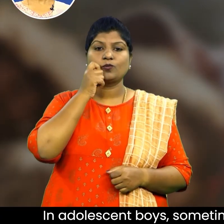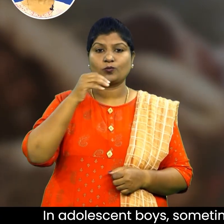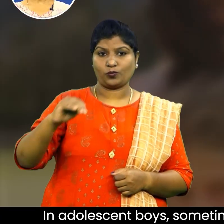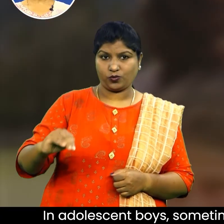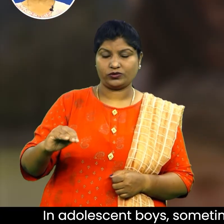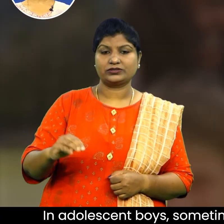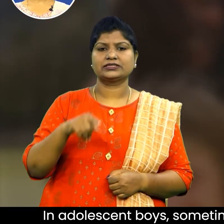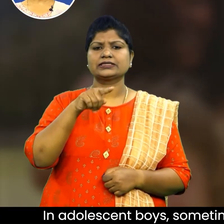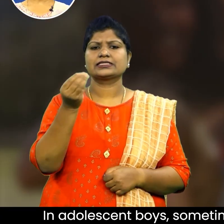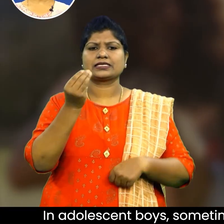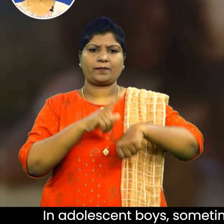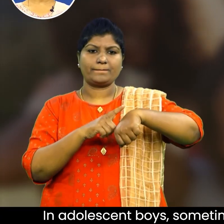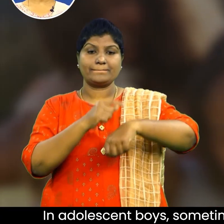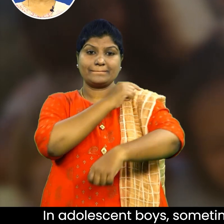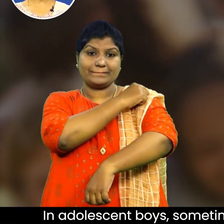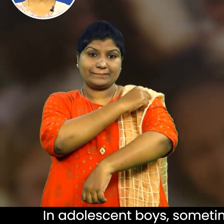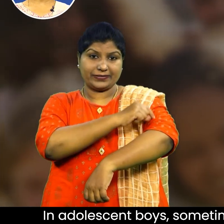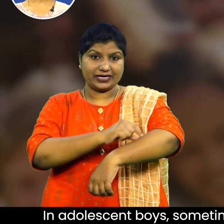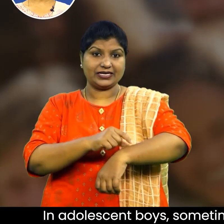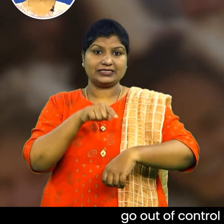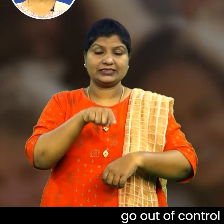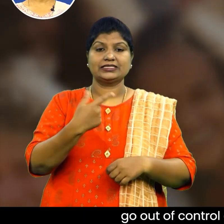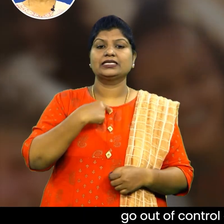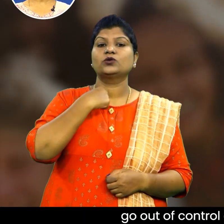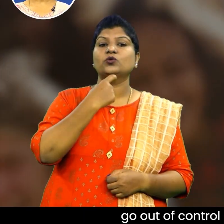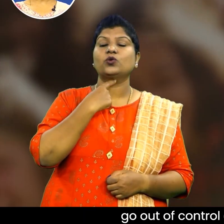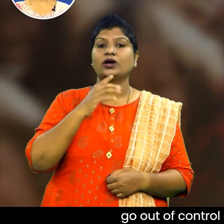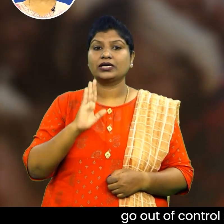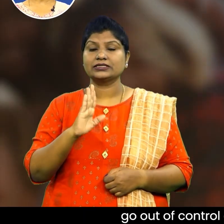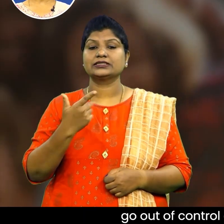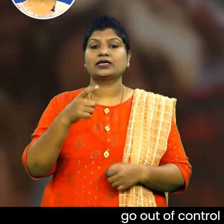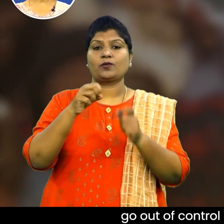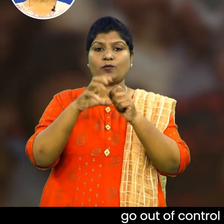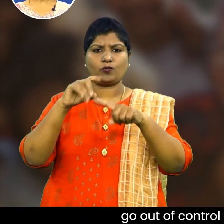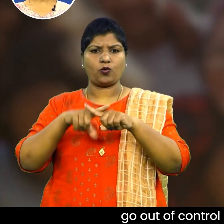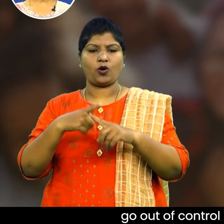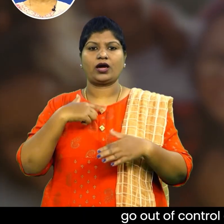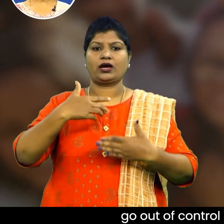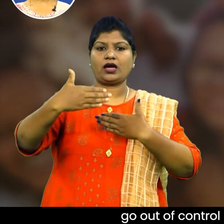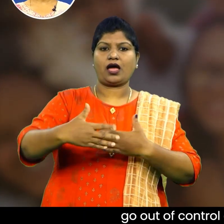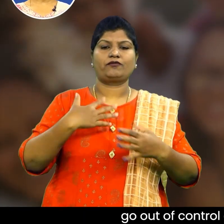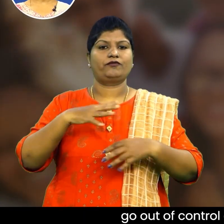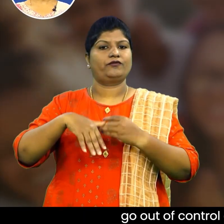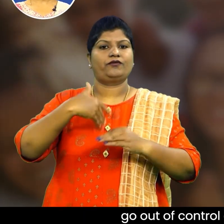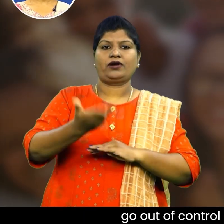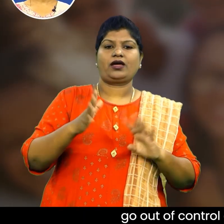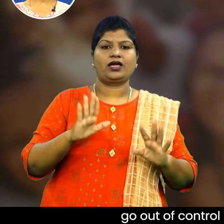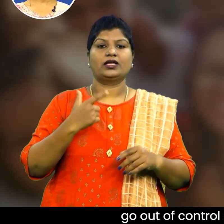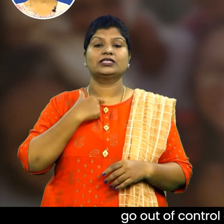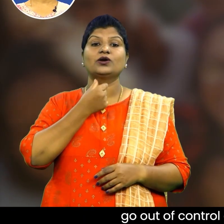sometimes the muscles of the growing voice box go out of control and the voice